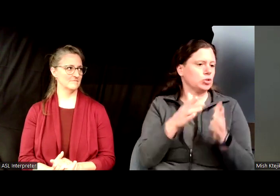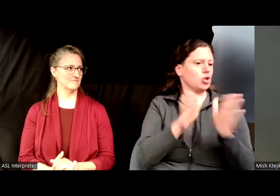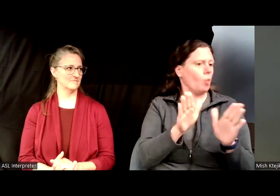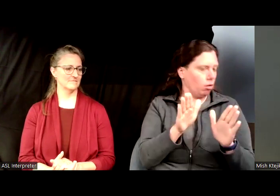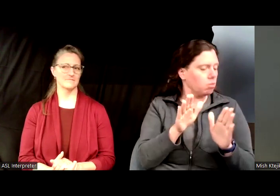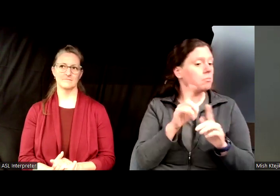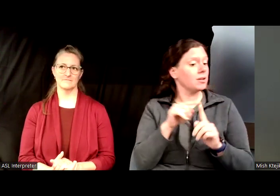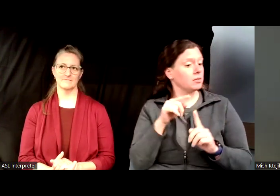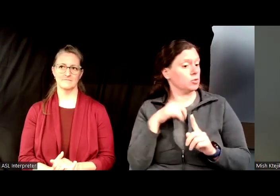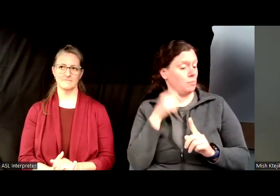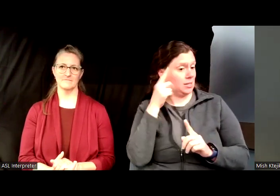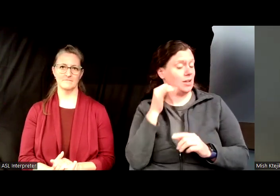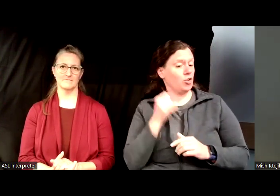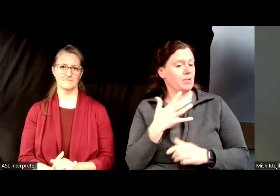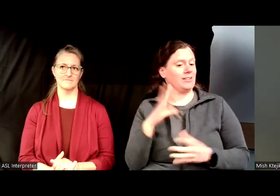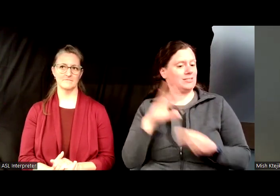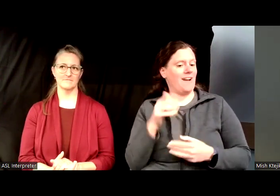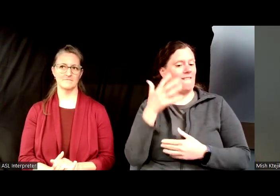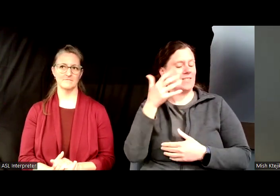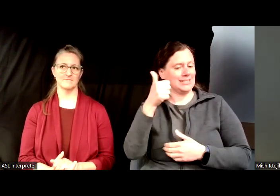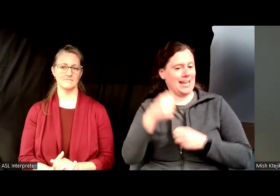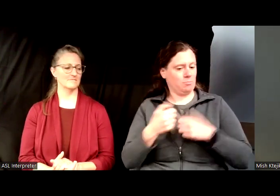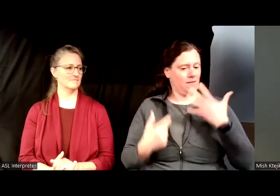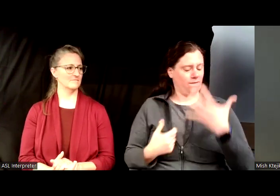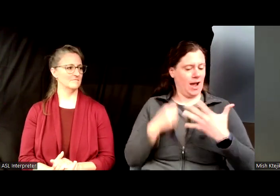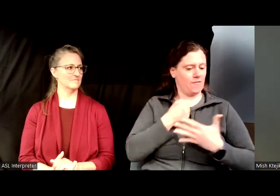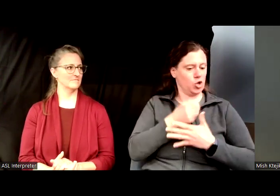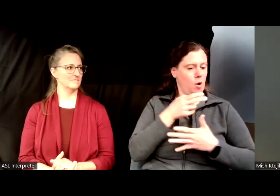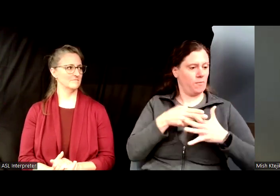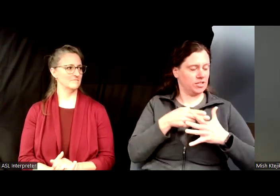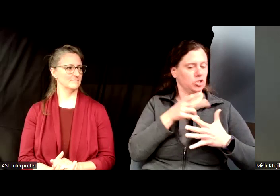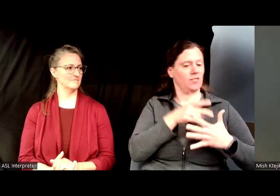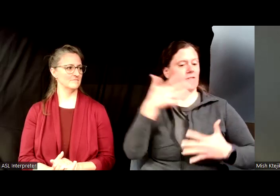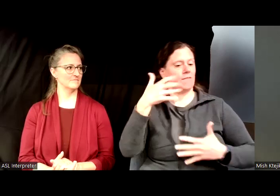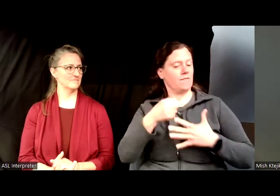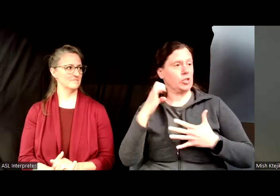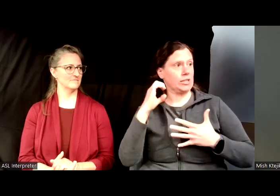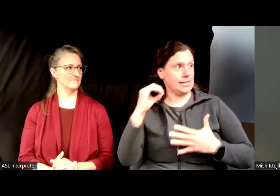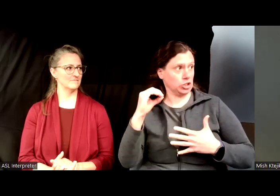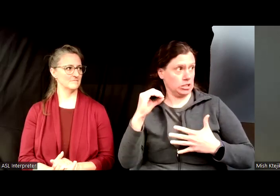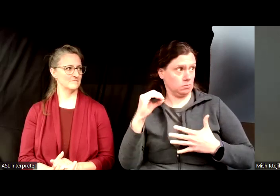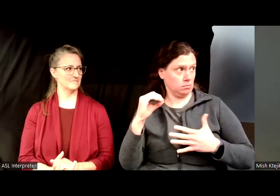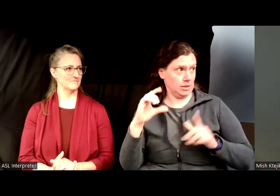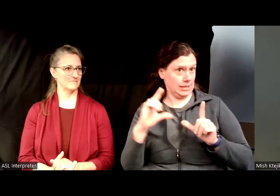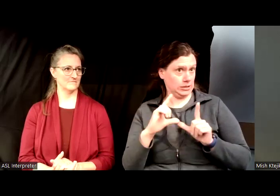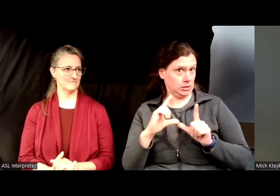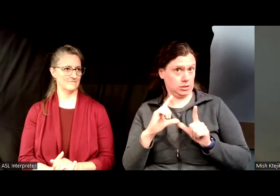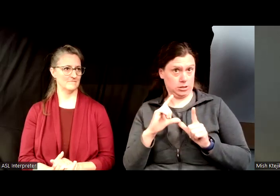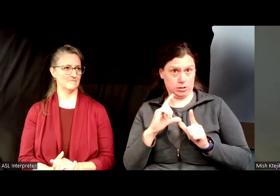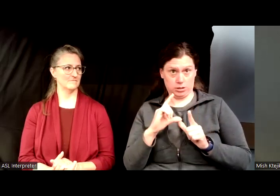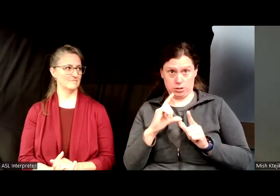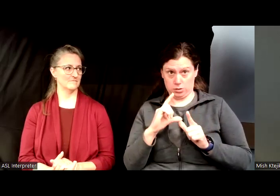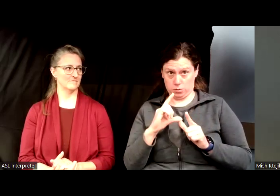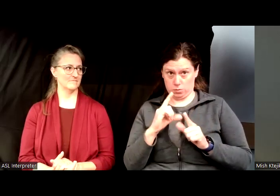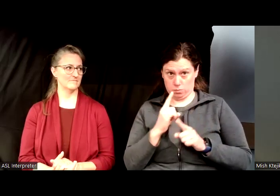If they pass their RID proficiency quickly, that's one case, but if not, they have up to 10 years. So the 5 years for provisional and